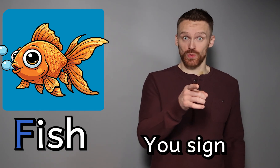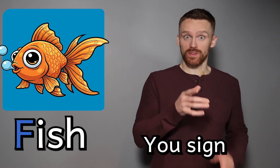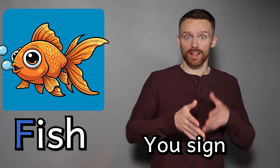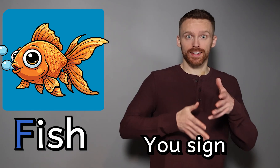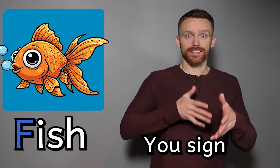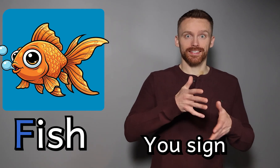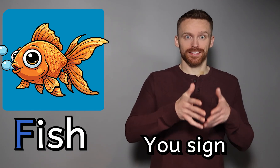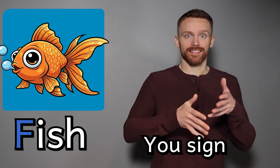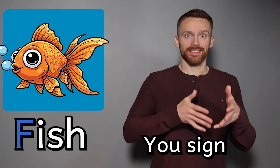U sign.